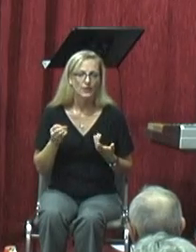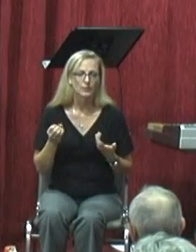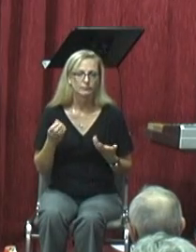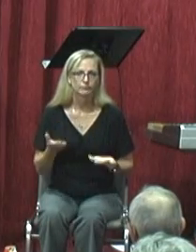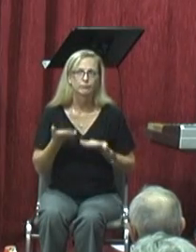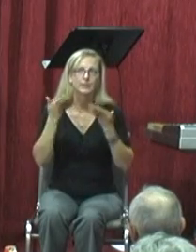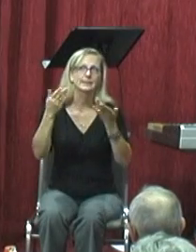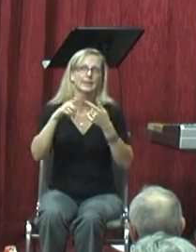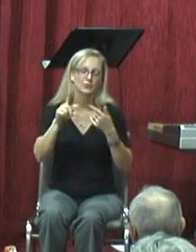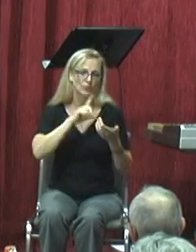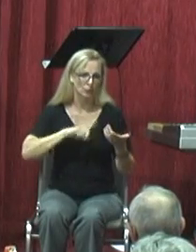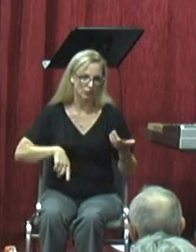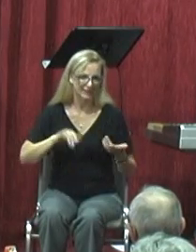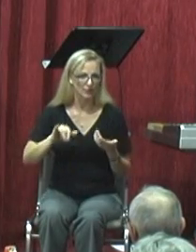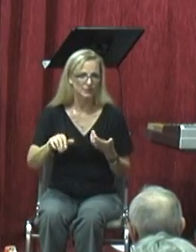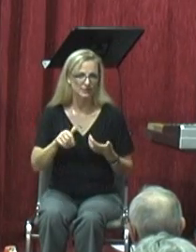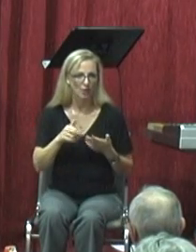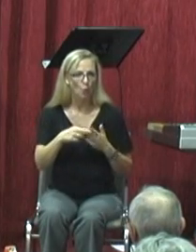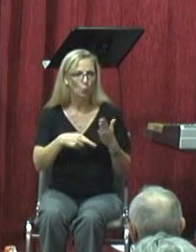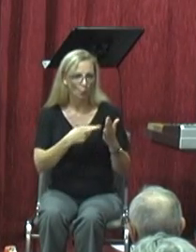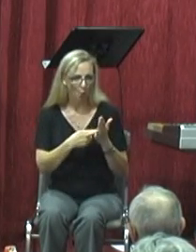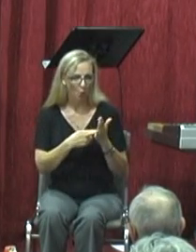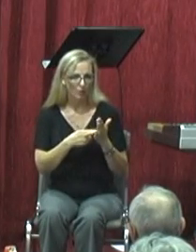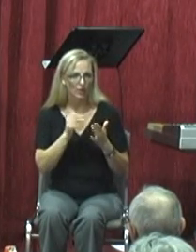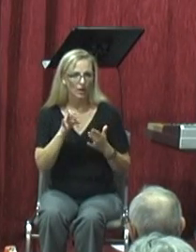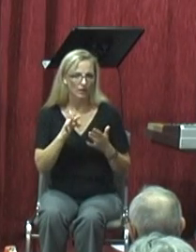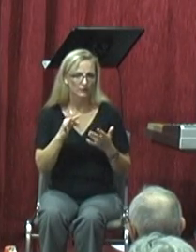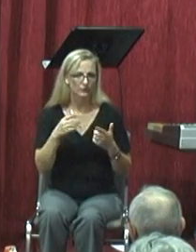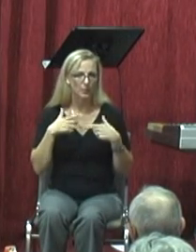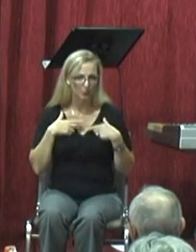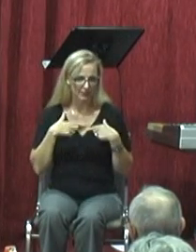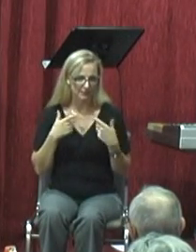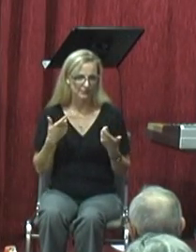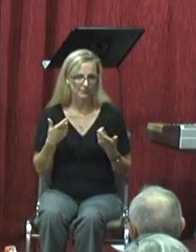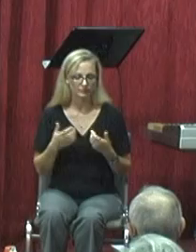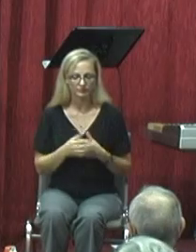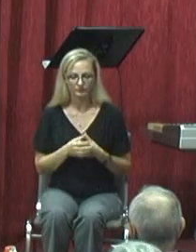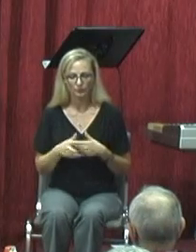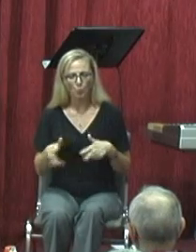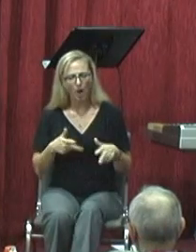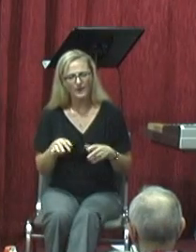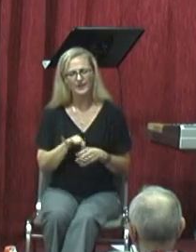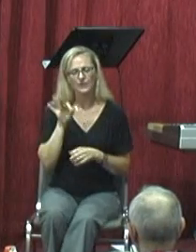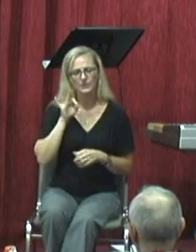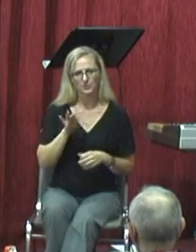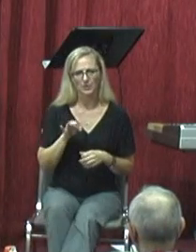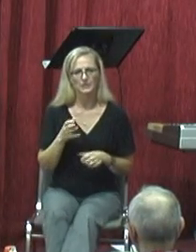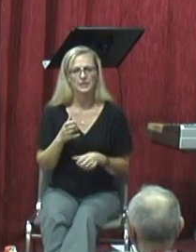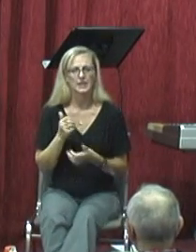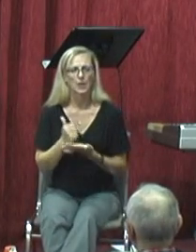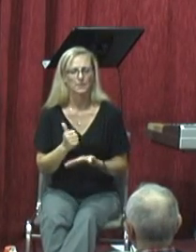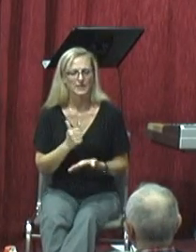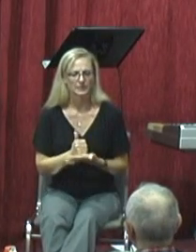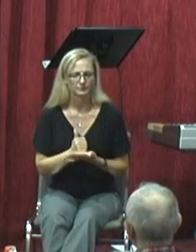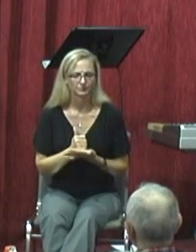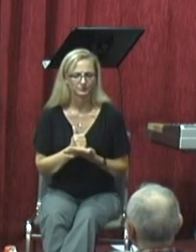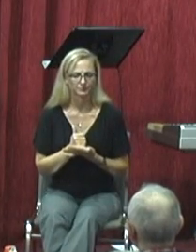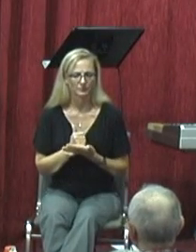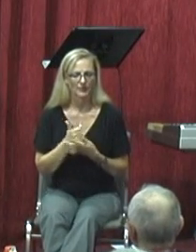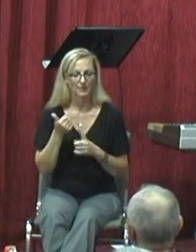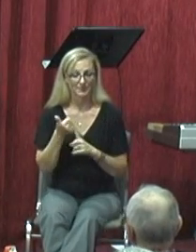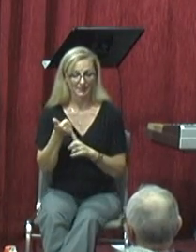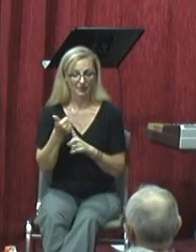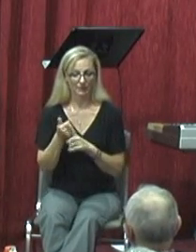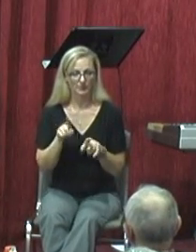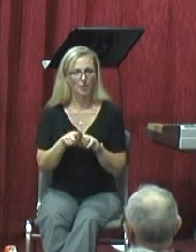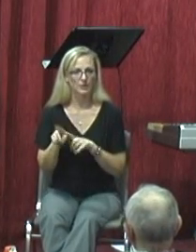another role of the Kohen. Do you see that? Getting direction, walking in the Spirit, helping himself, but also